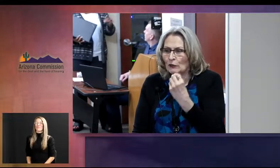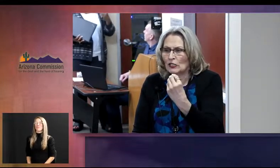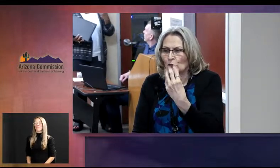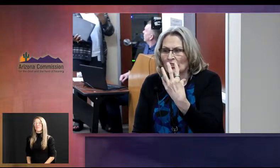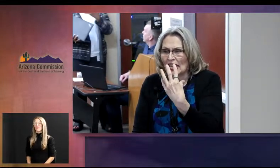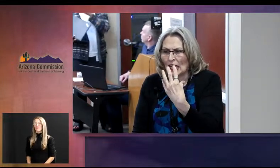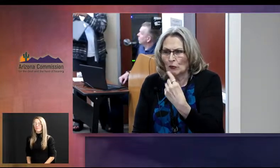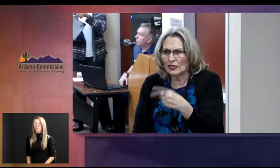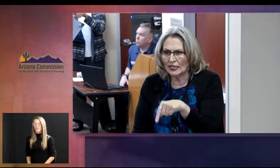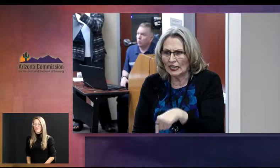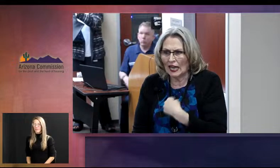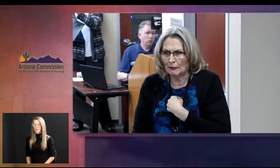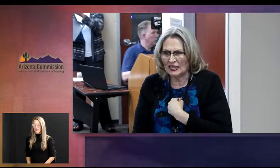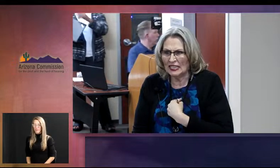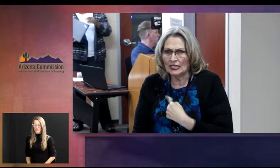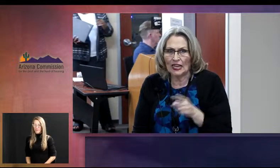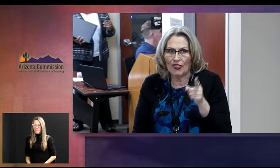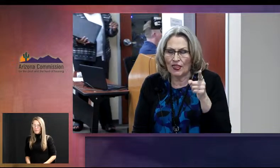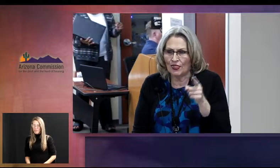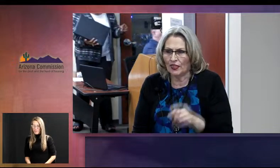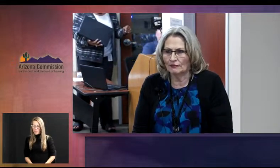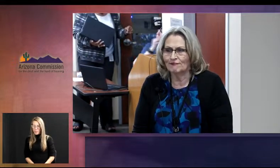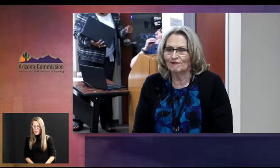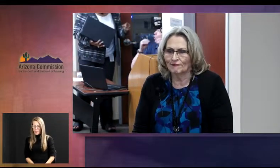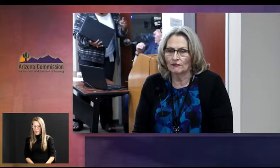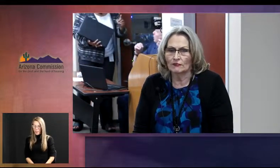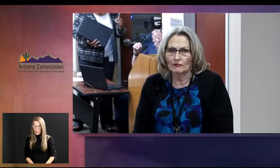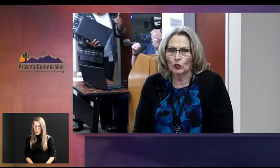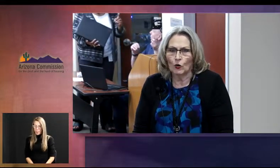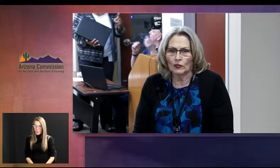I think we're gonna do the camera on me and then.